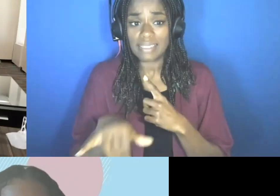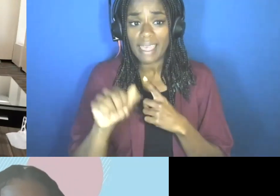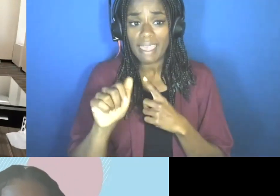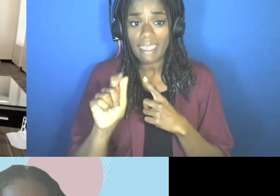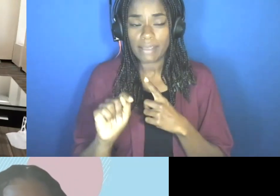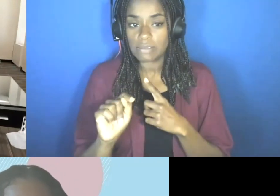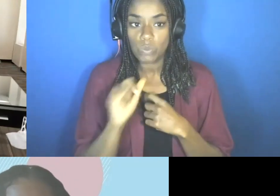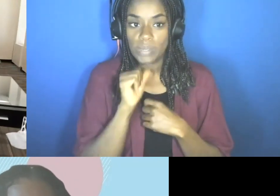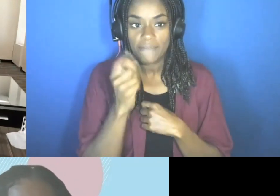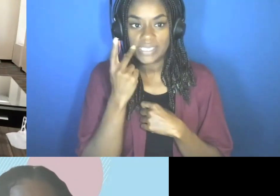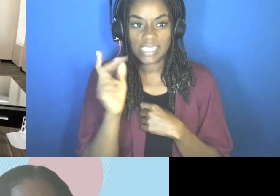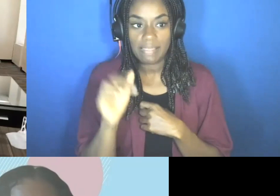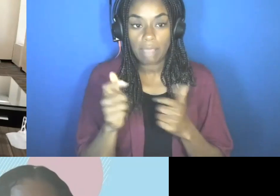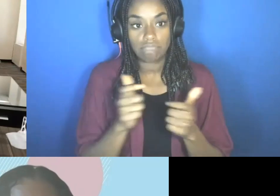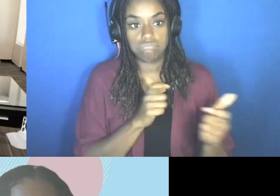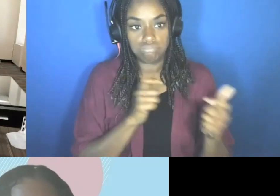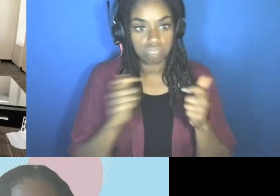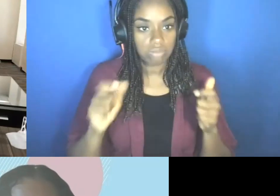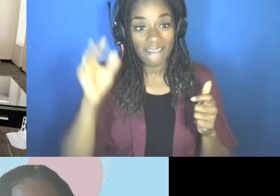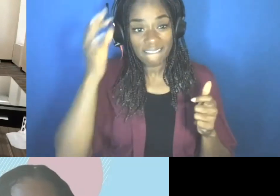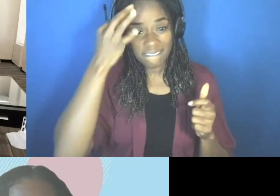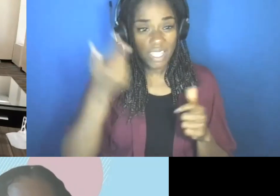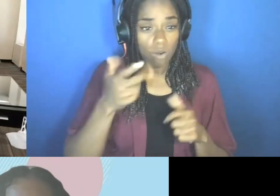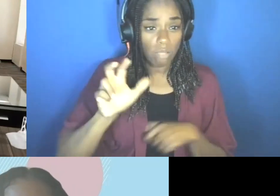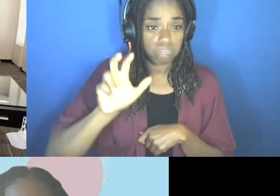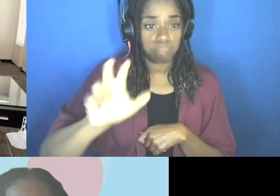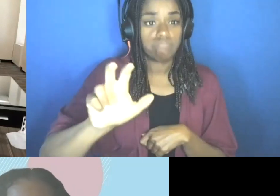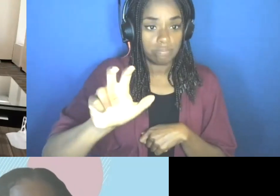kind of huge, massive federal investment in a long time.